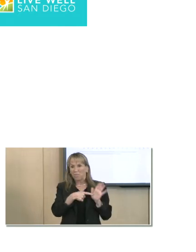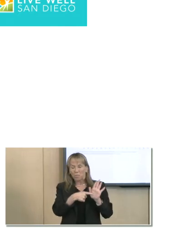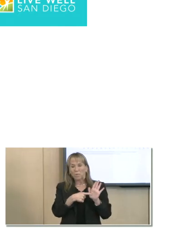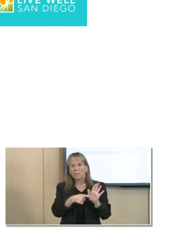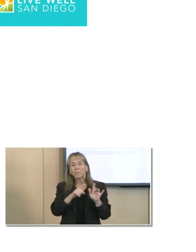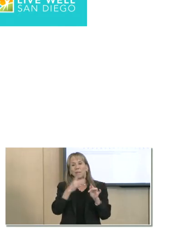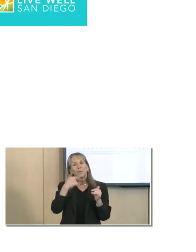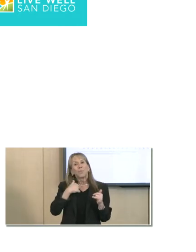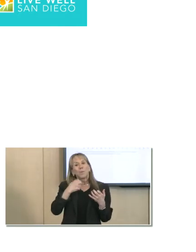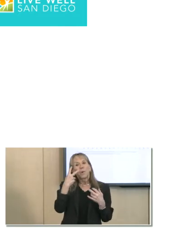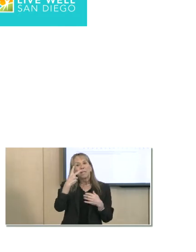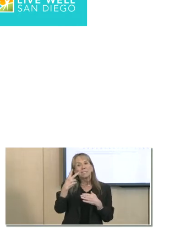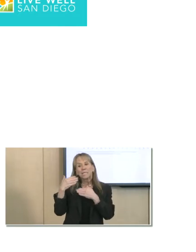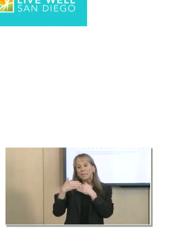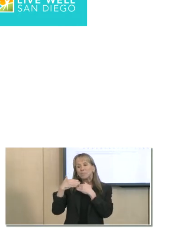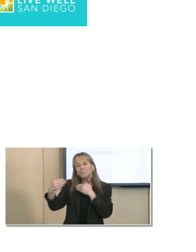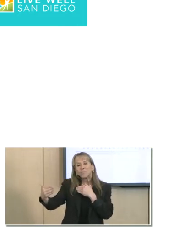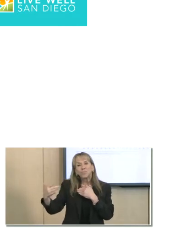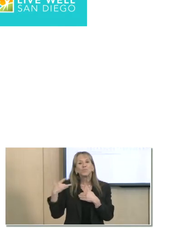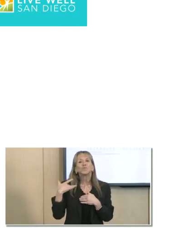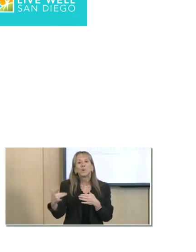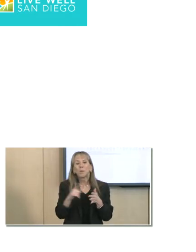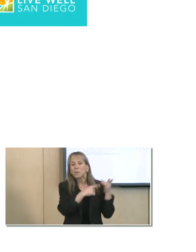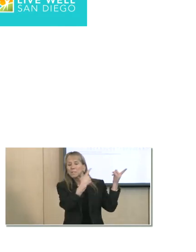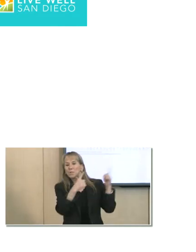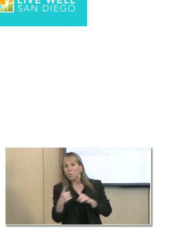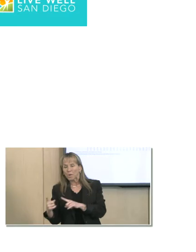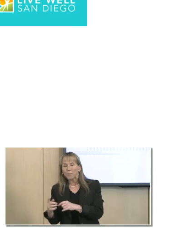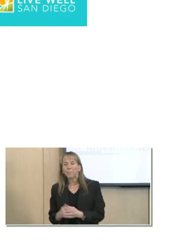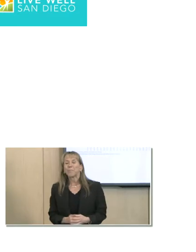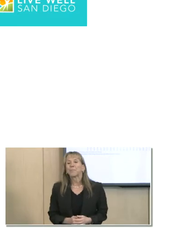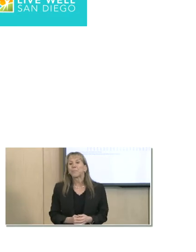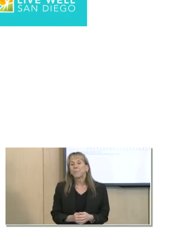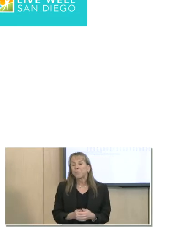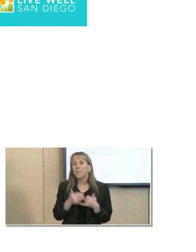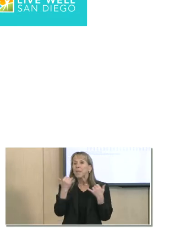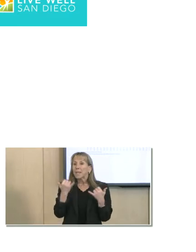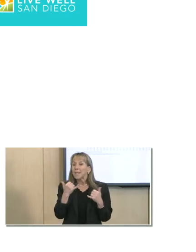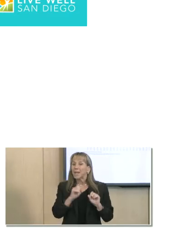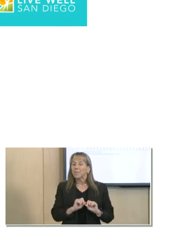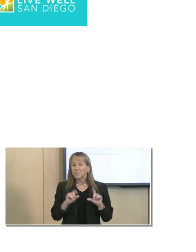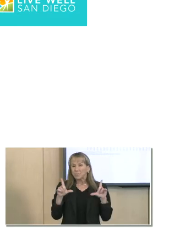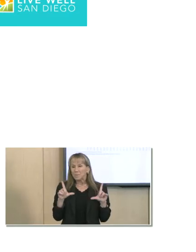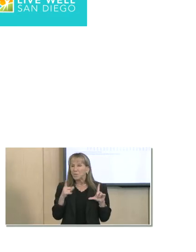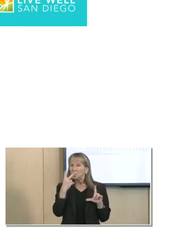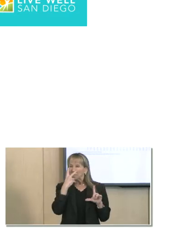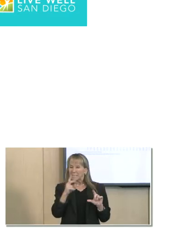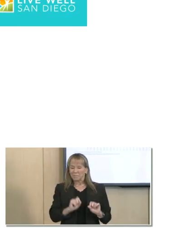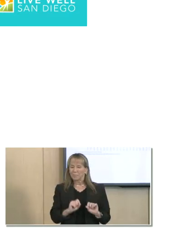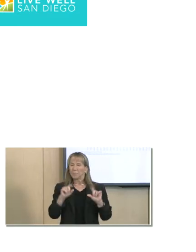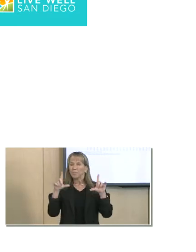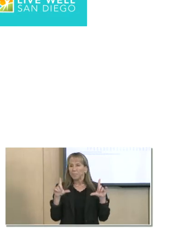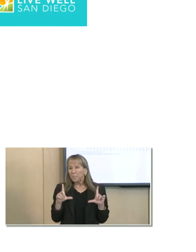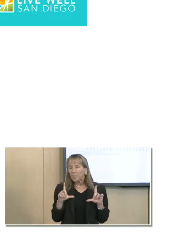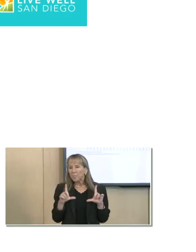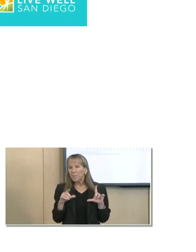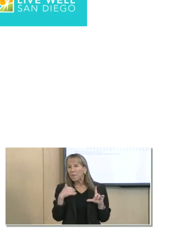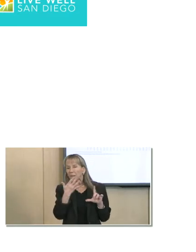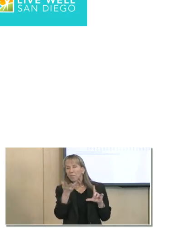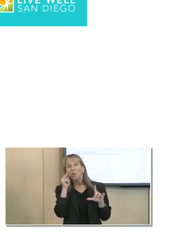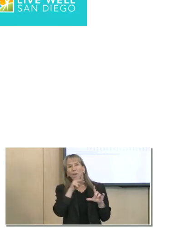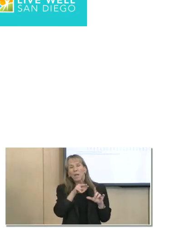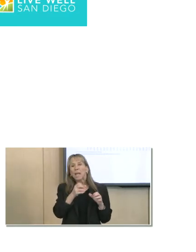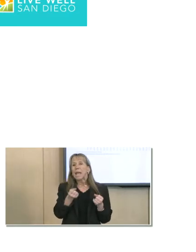at trends. Our next chart just puts into graphical perspective our tests, our